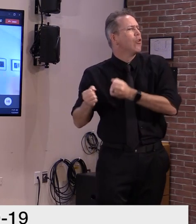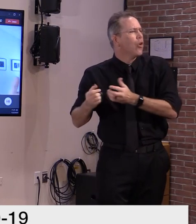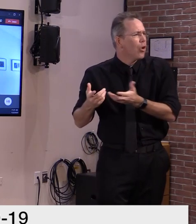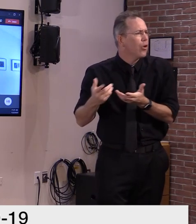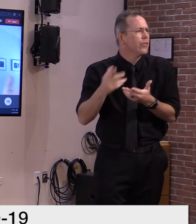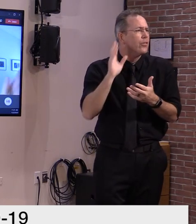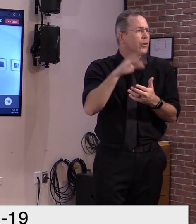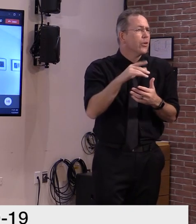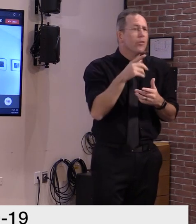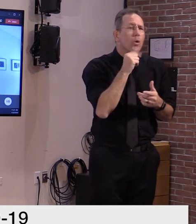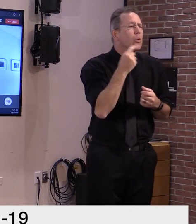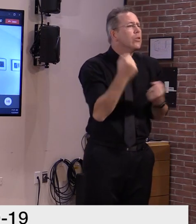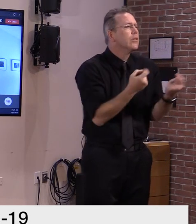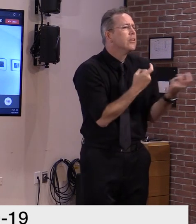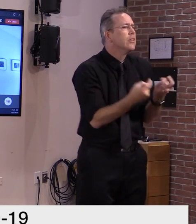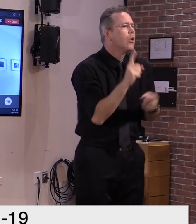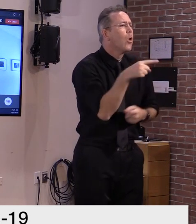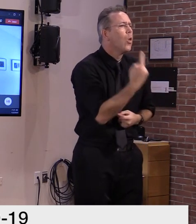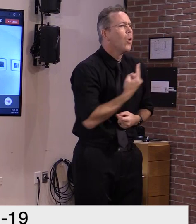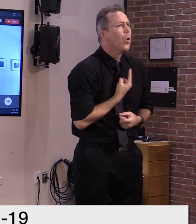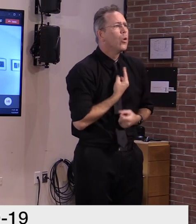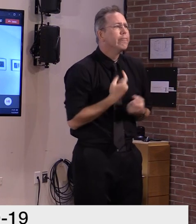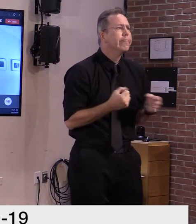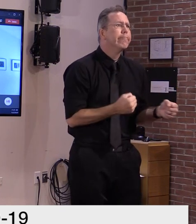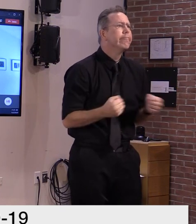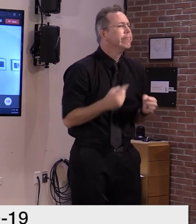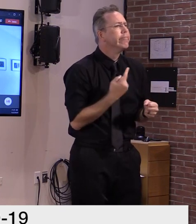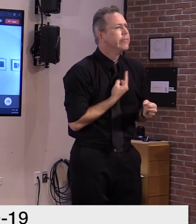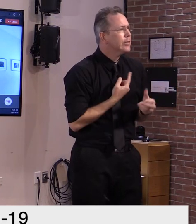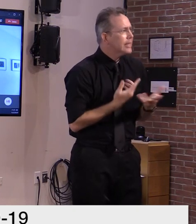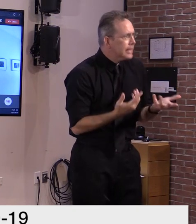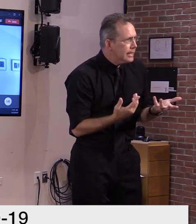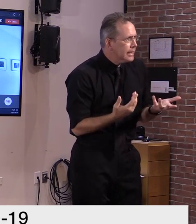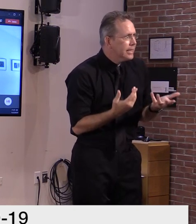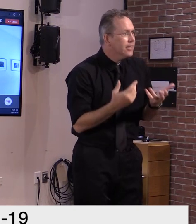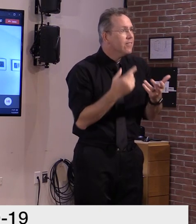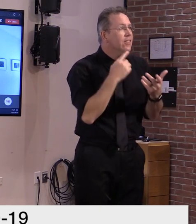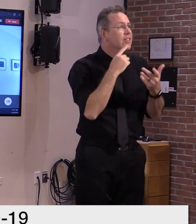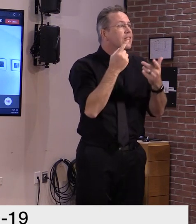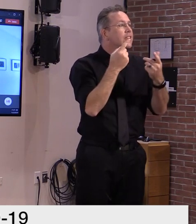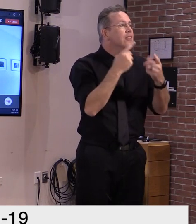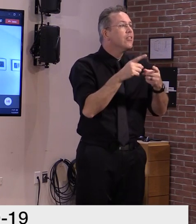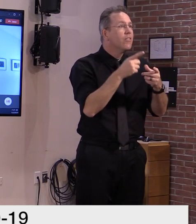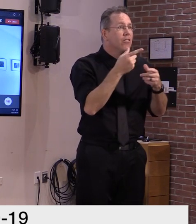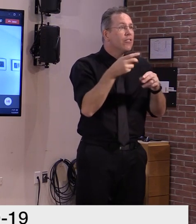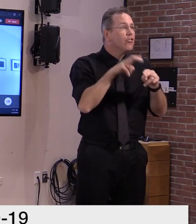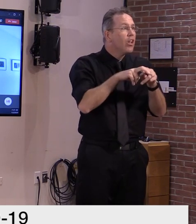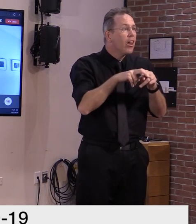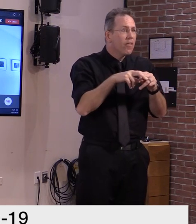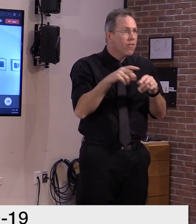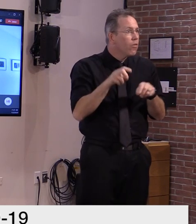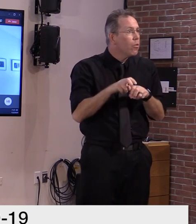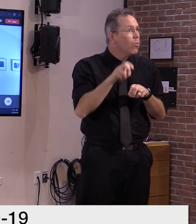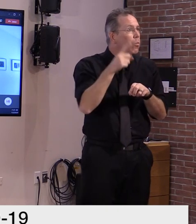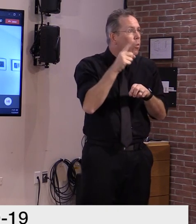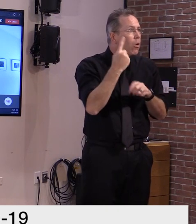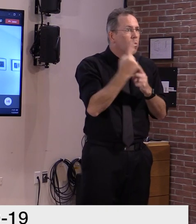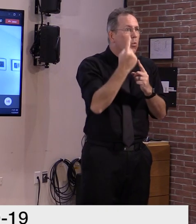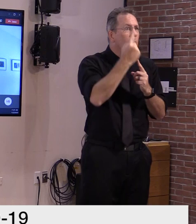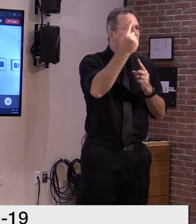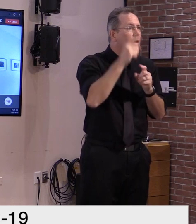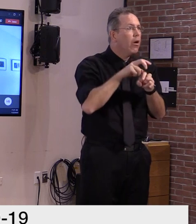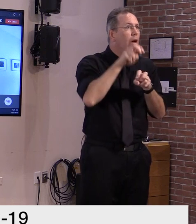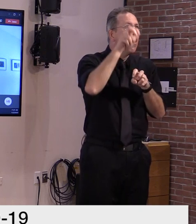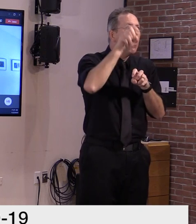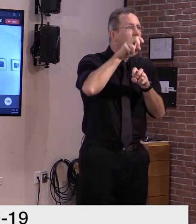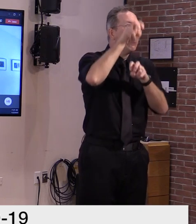you're going to have a lot of quads and single riders on them. That's going to create the long lift line. Most importantly, stay home if